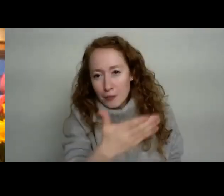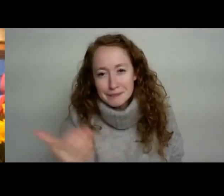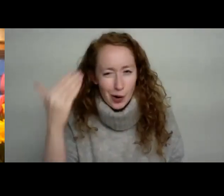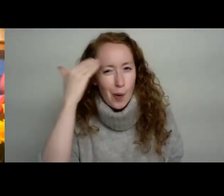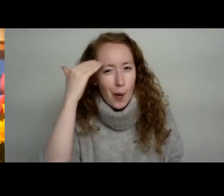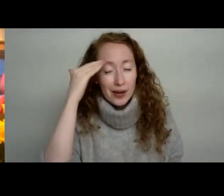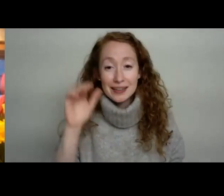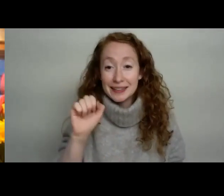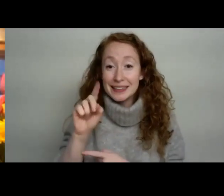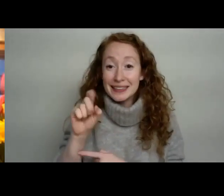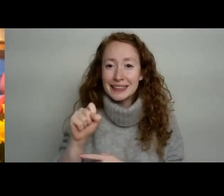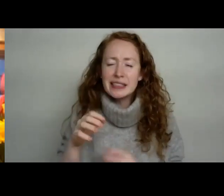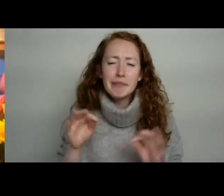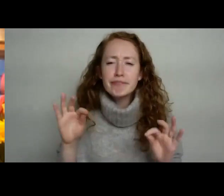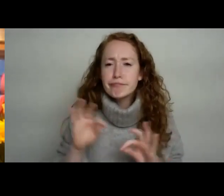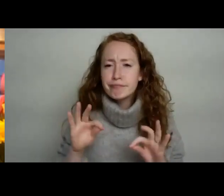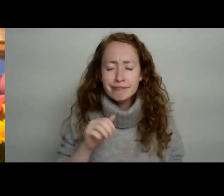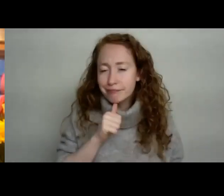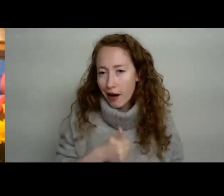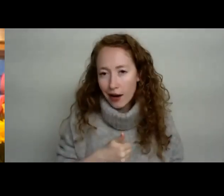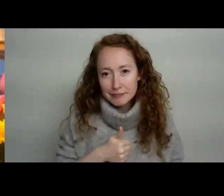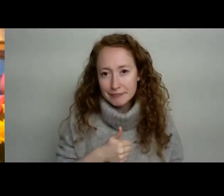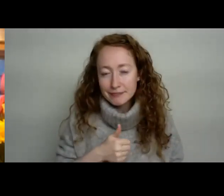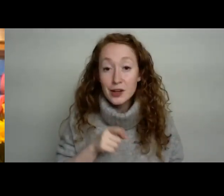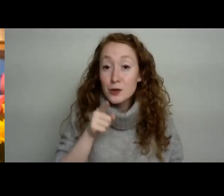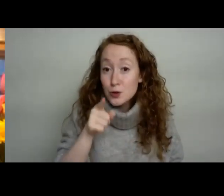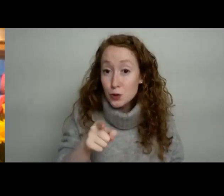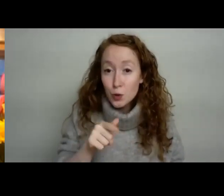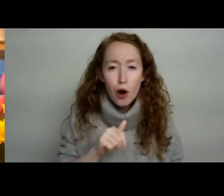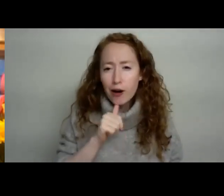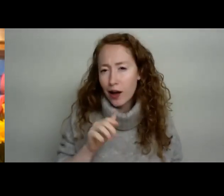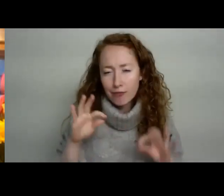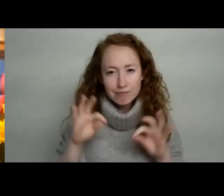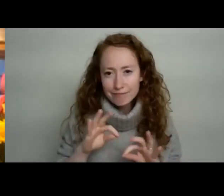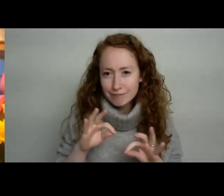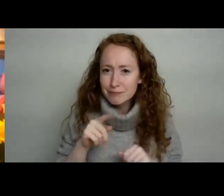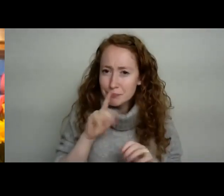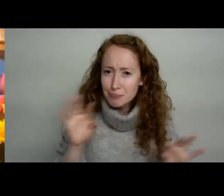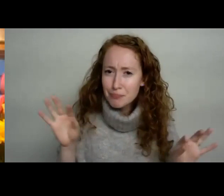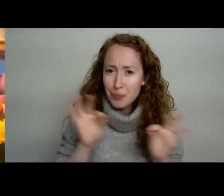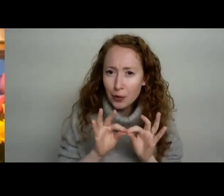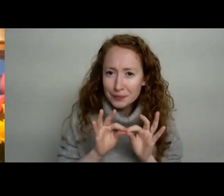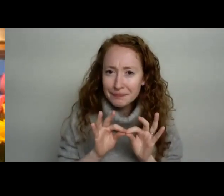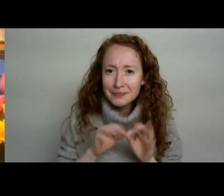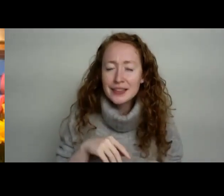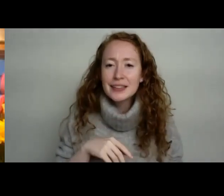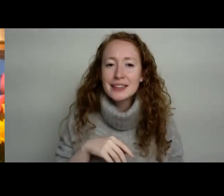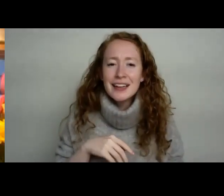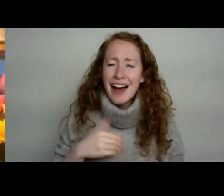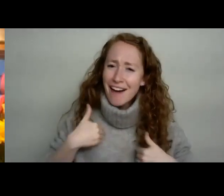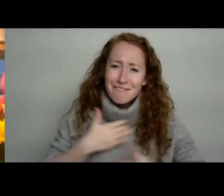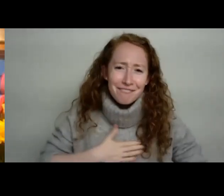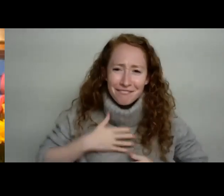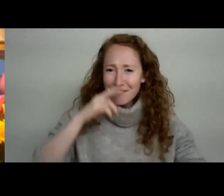not as small as they seem, that you are not as small as you seem. Have so much fun as you are growing,